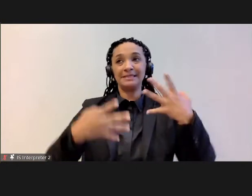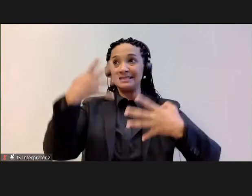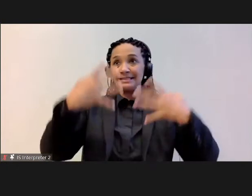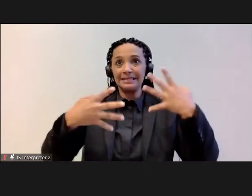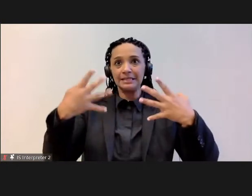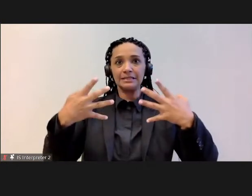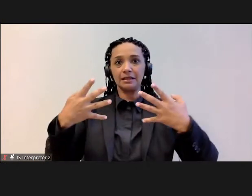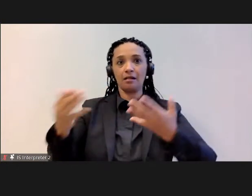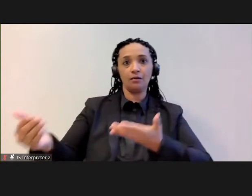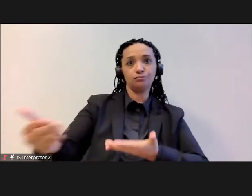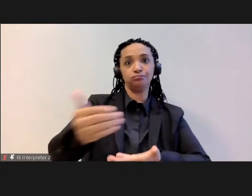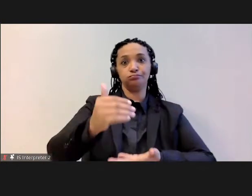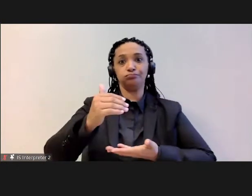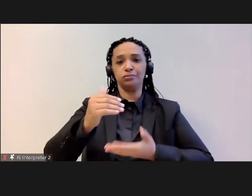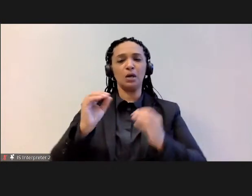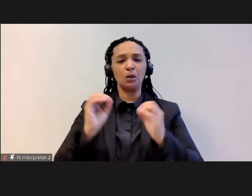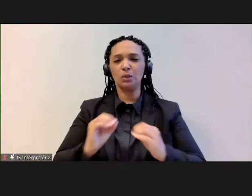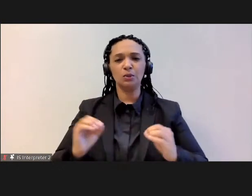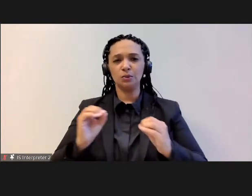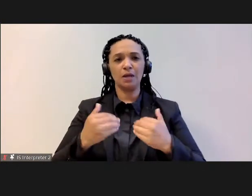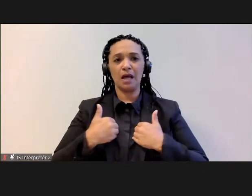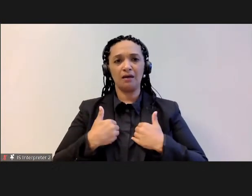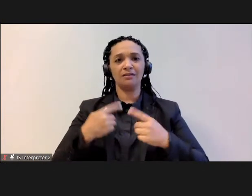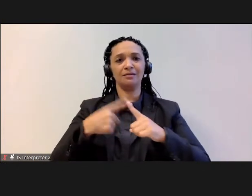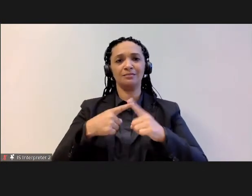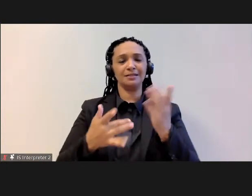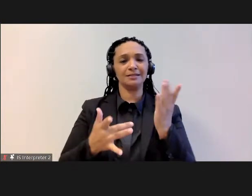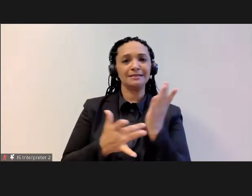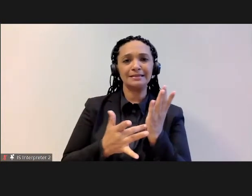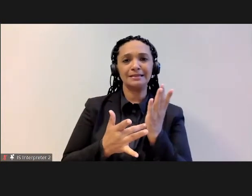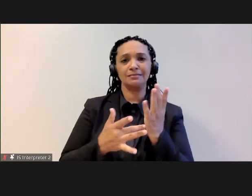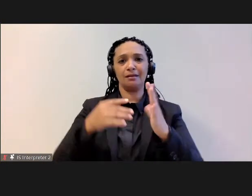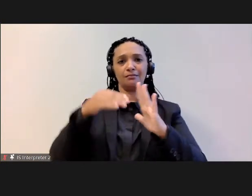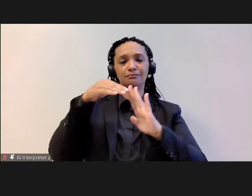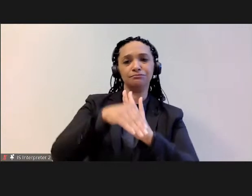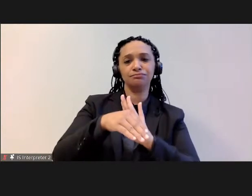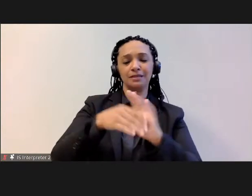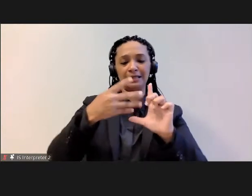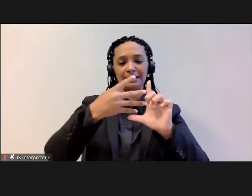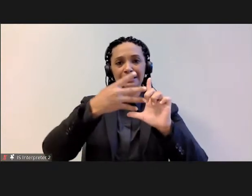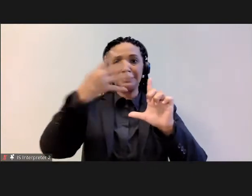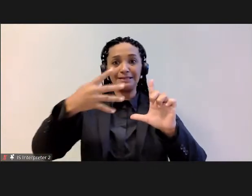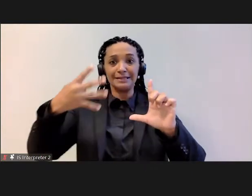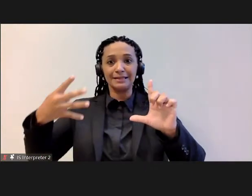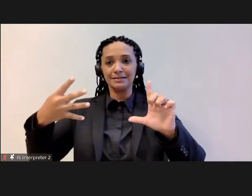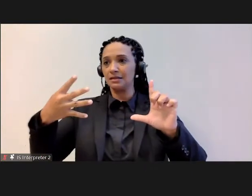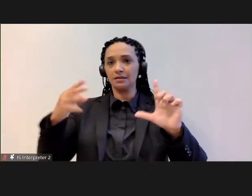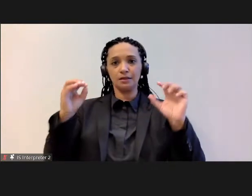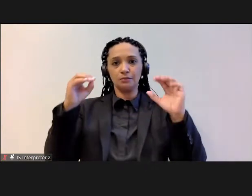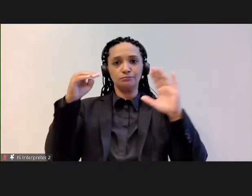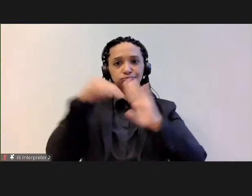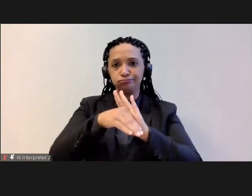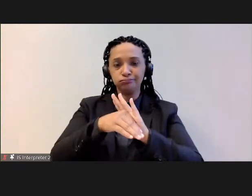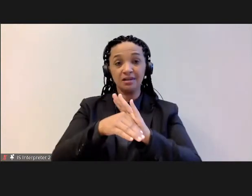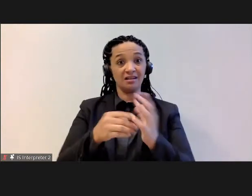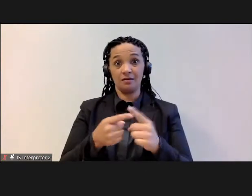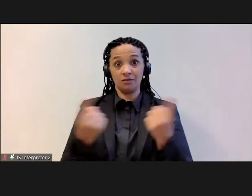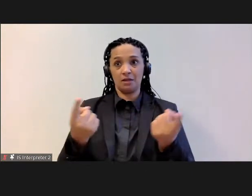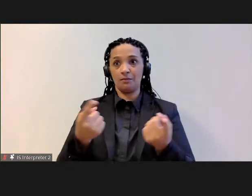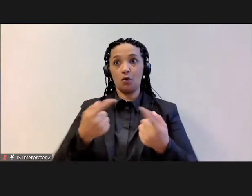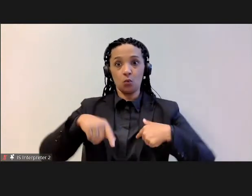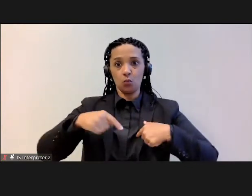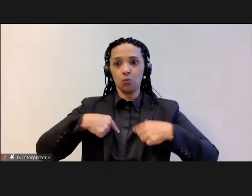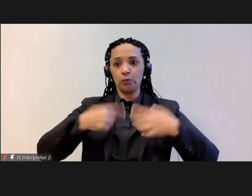production, weaknesses with regard to access to data. Sometimes we have huge amounts of